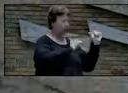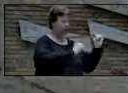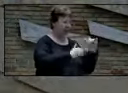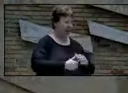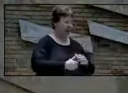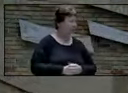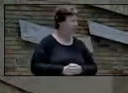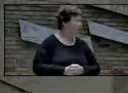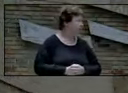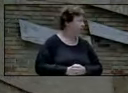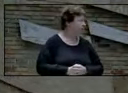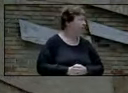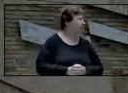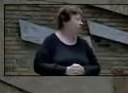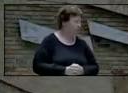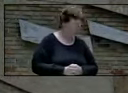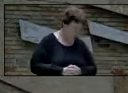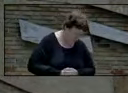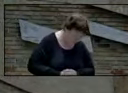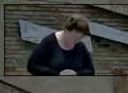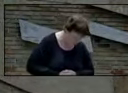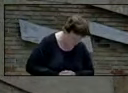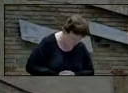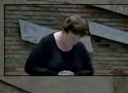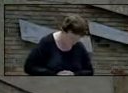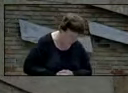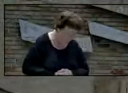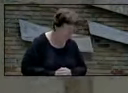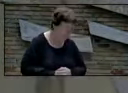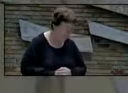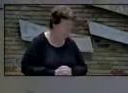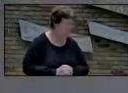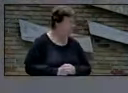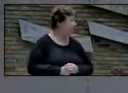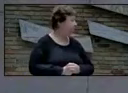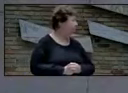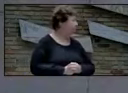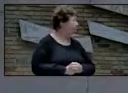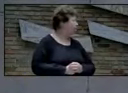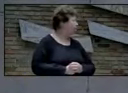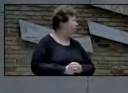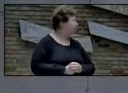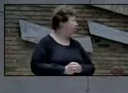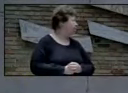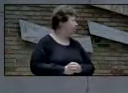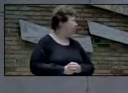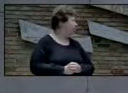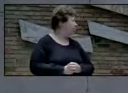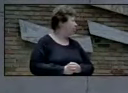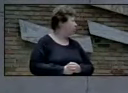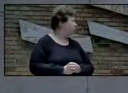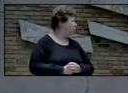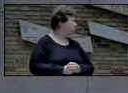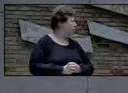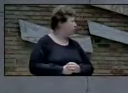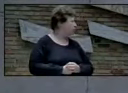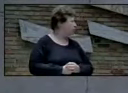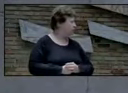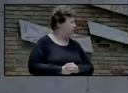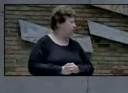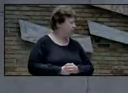spirit. My brothers and sisters, as we gather for Mass this morning, we recall our sins. We ask the Lord for his